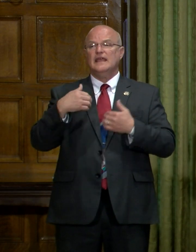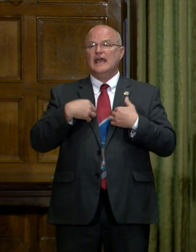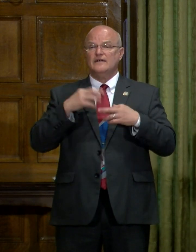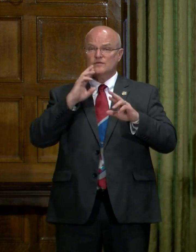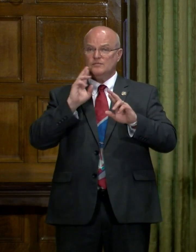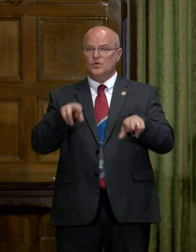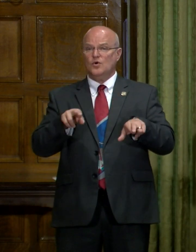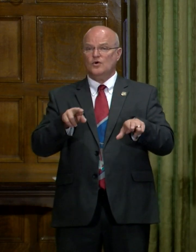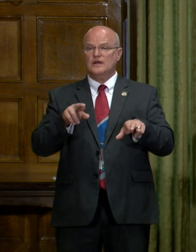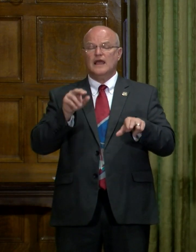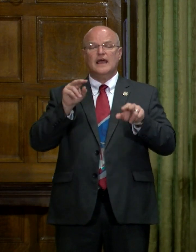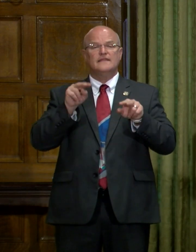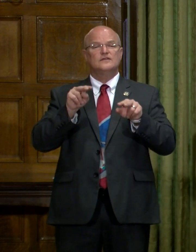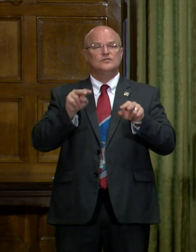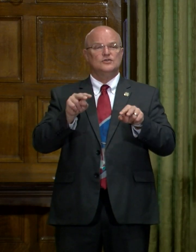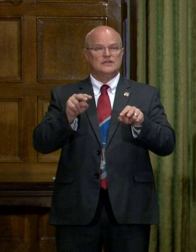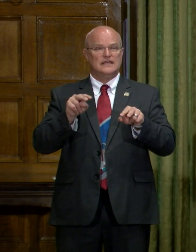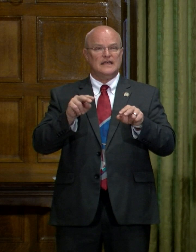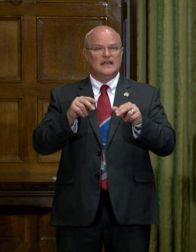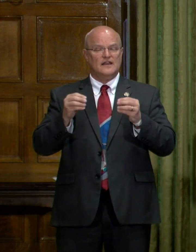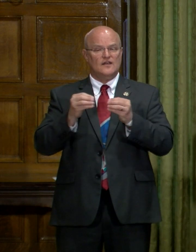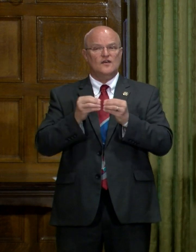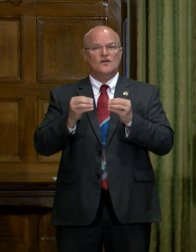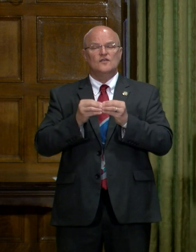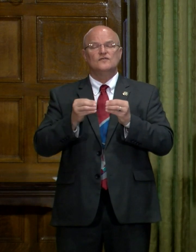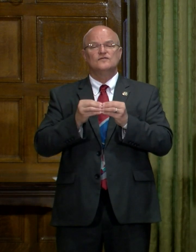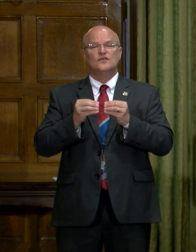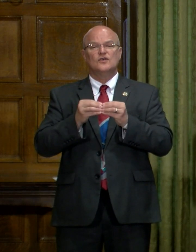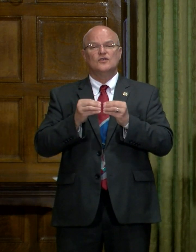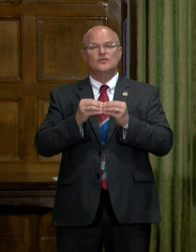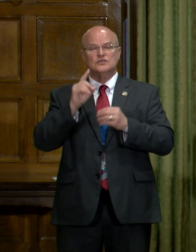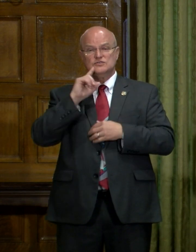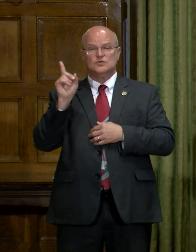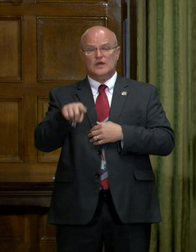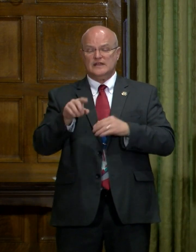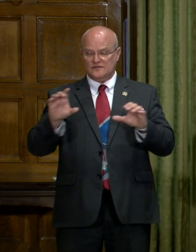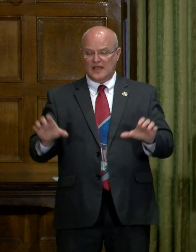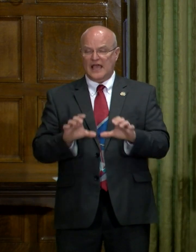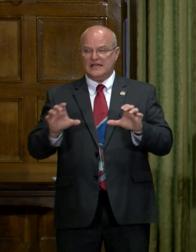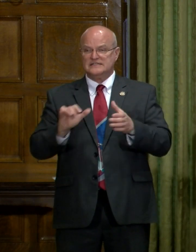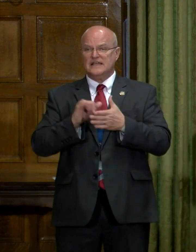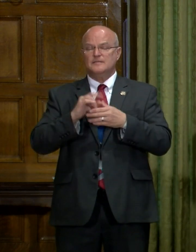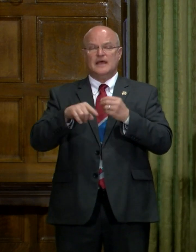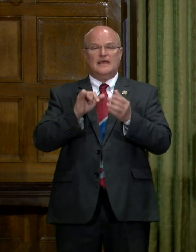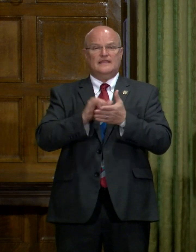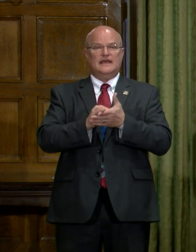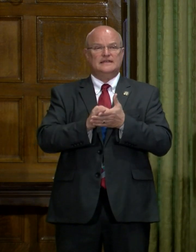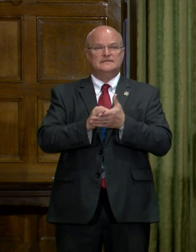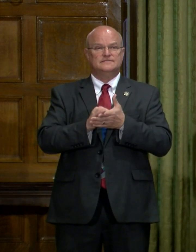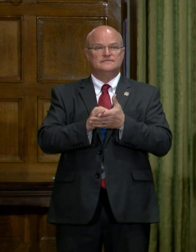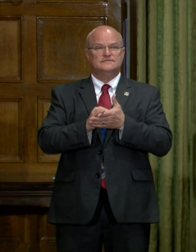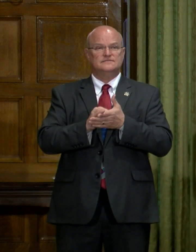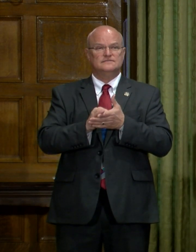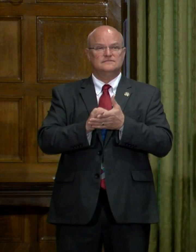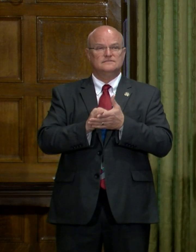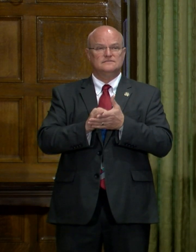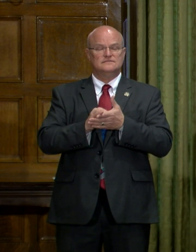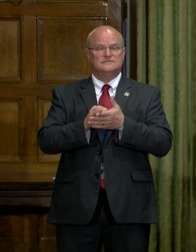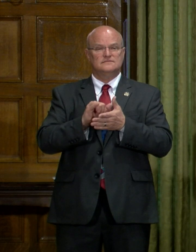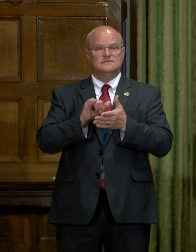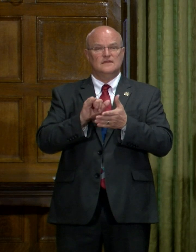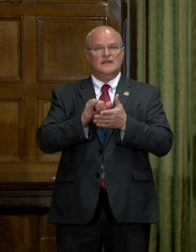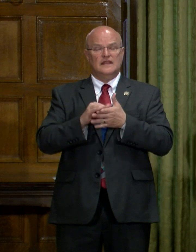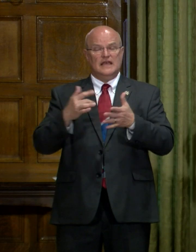have a report, and they're looking at further directives or action in that regard.